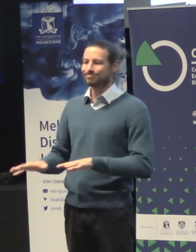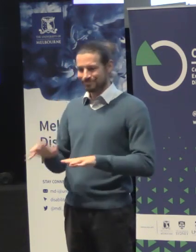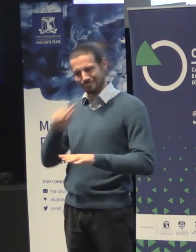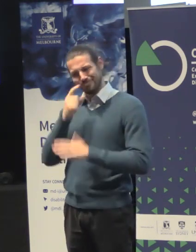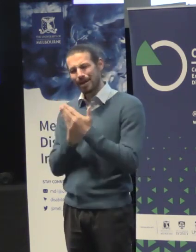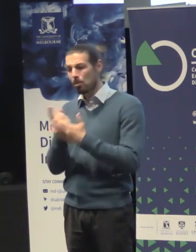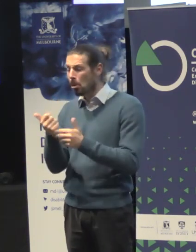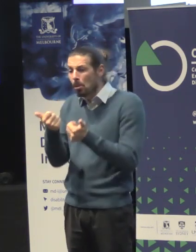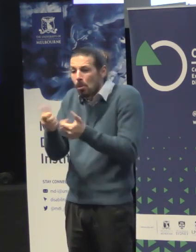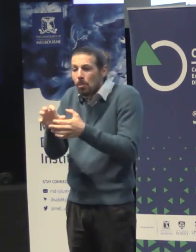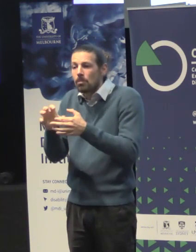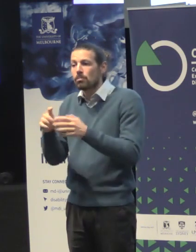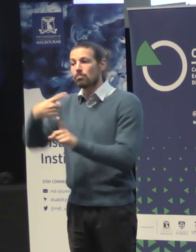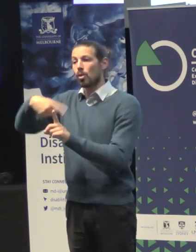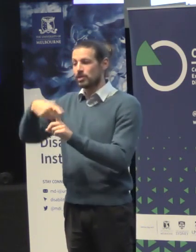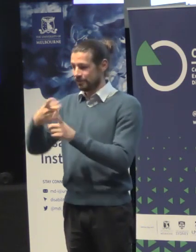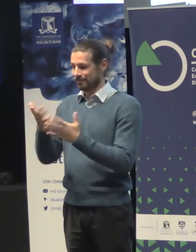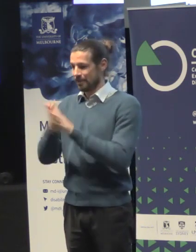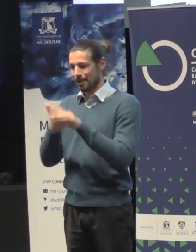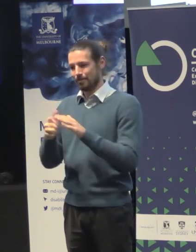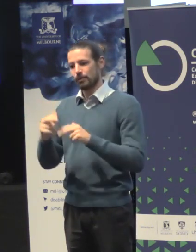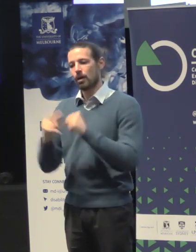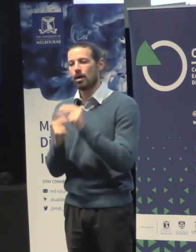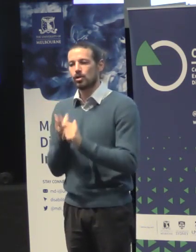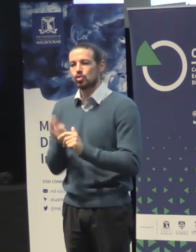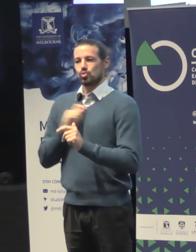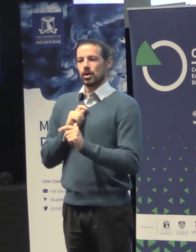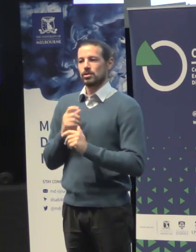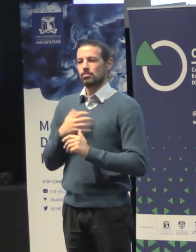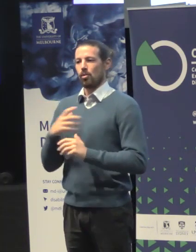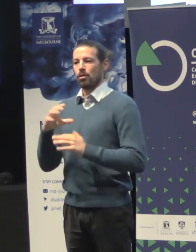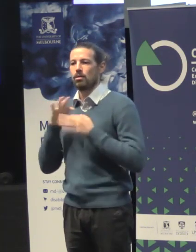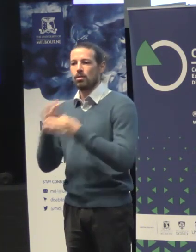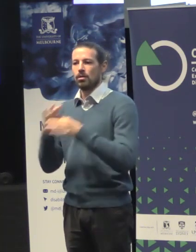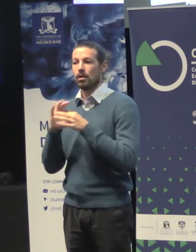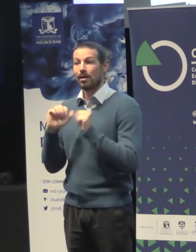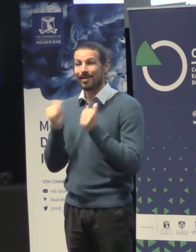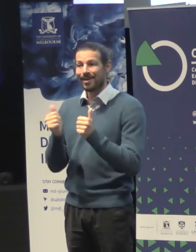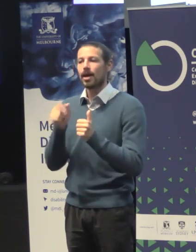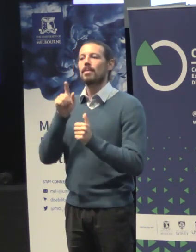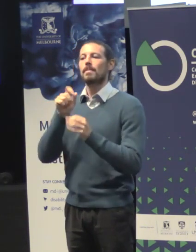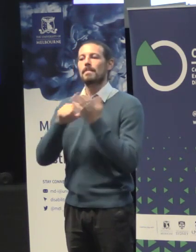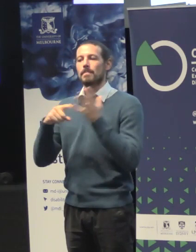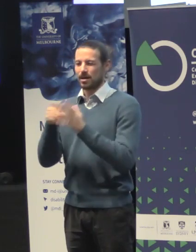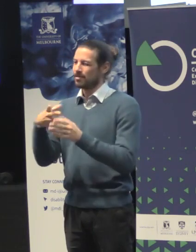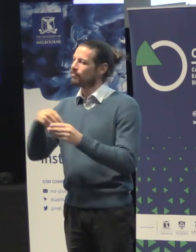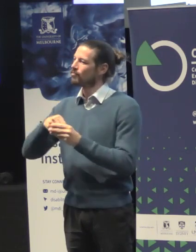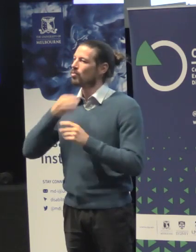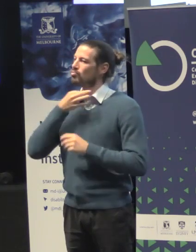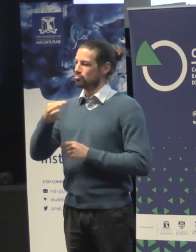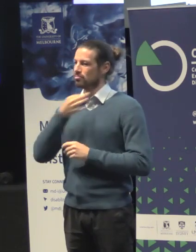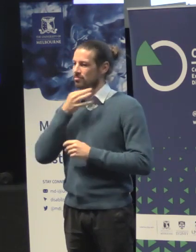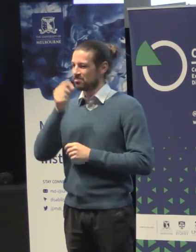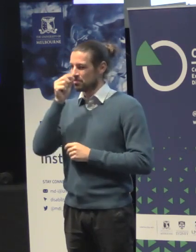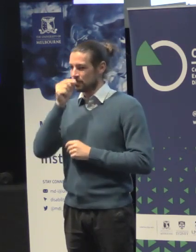And that's good, because you want trust. You want connection. But I think there are risks as well. When